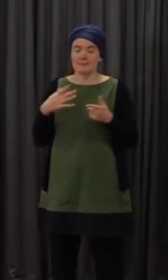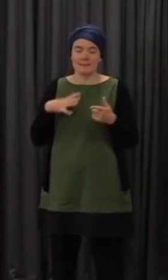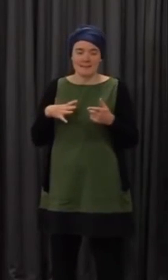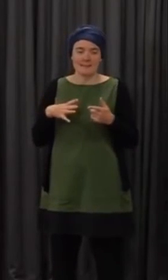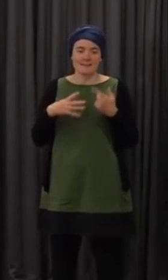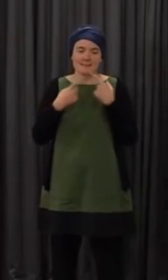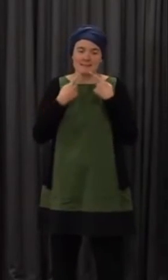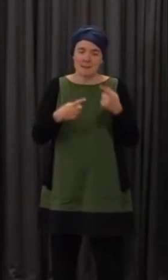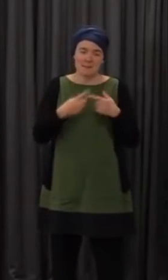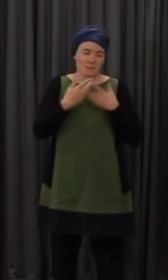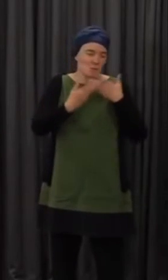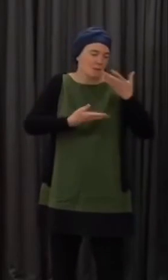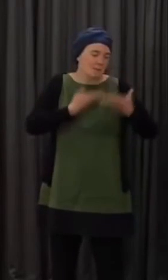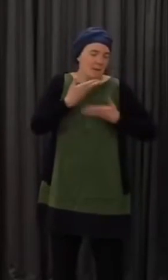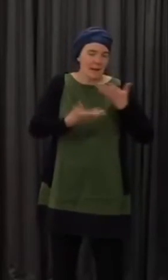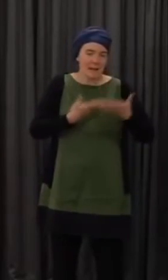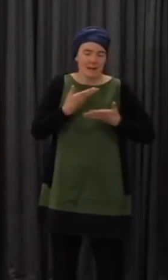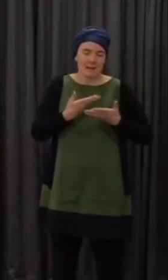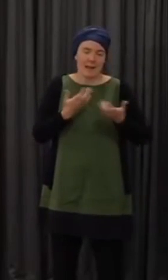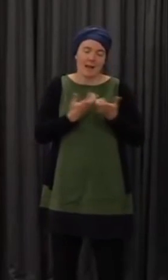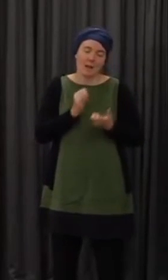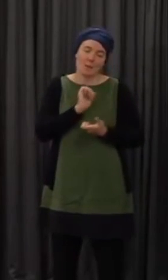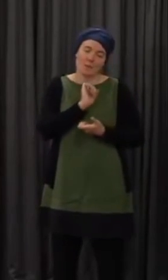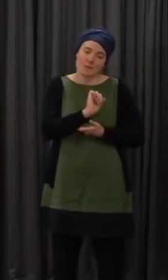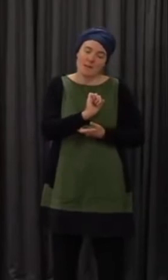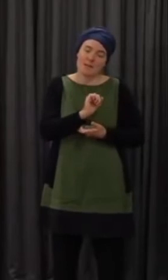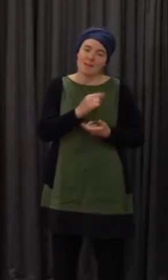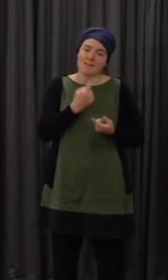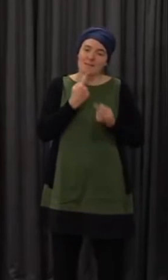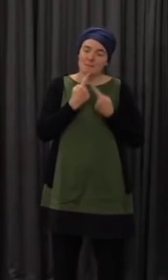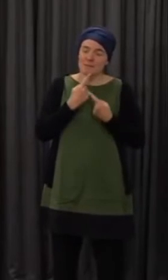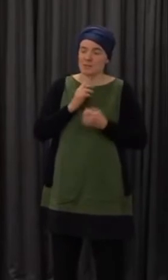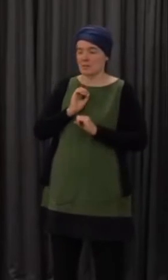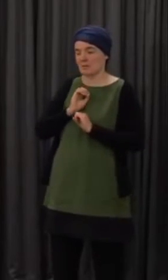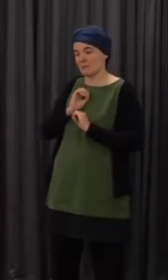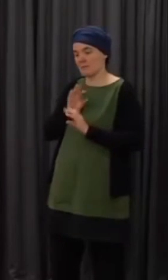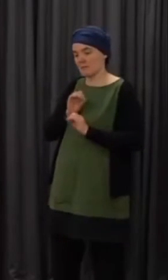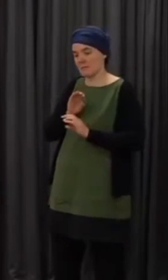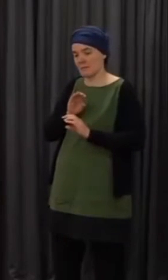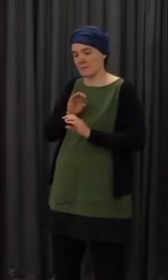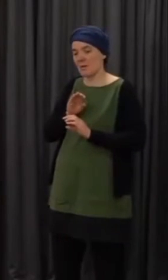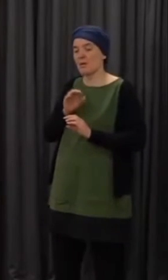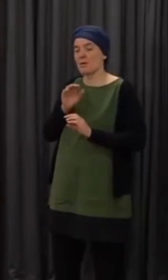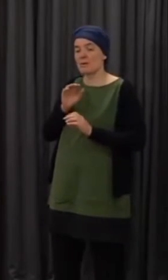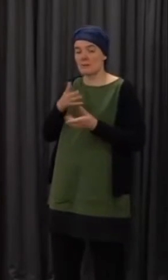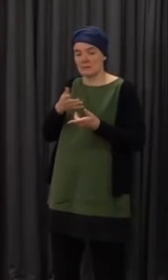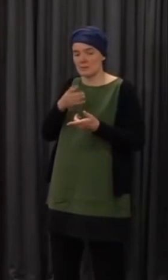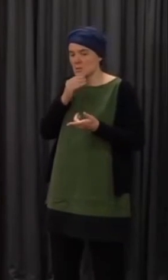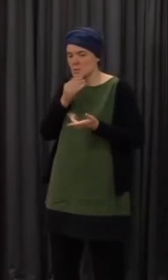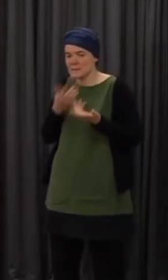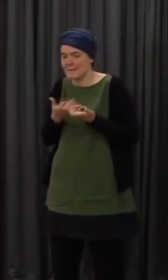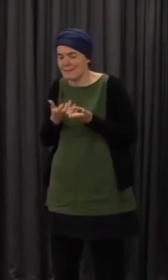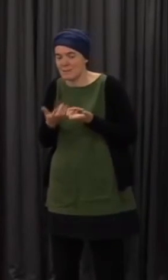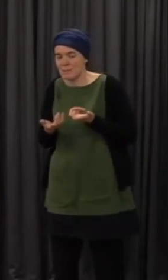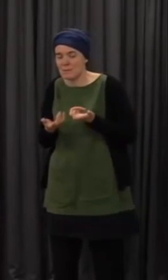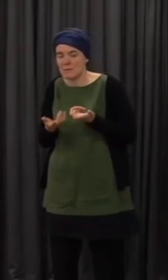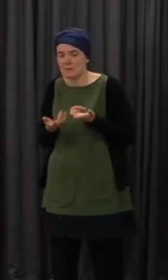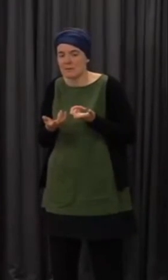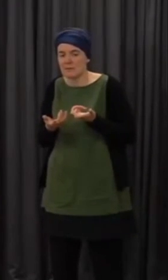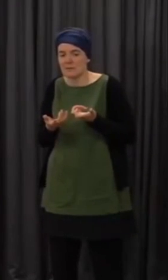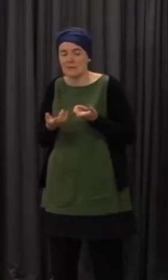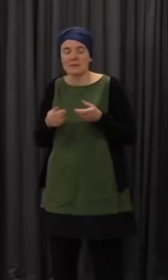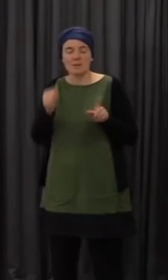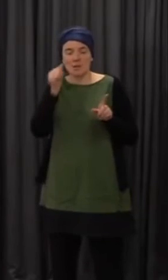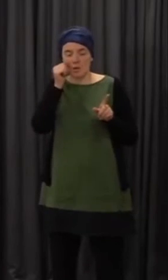to people how the information they are voluntarily contributing will be used, and that you know that it wouldn't be